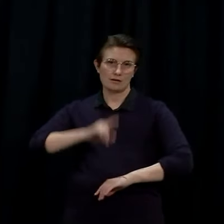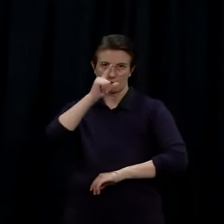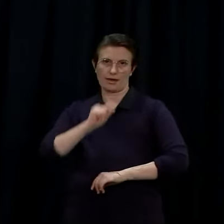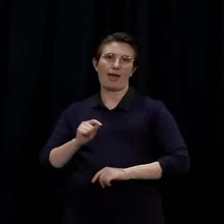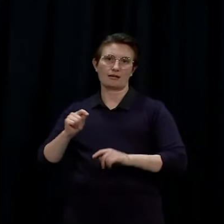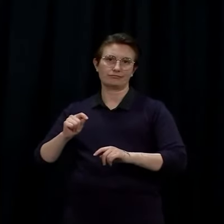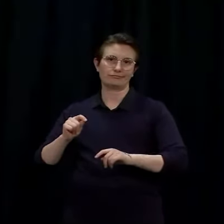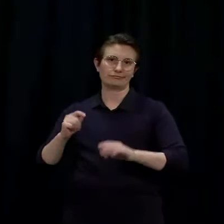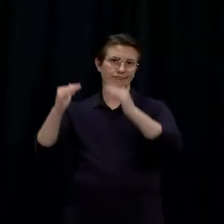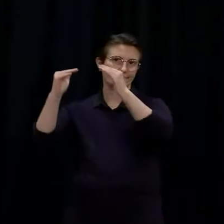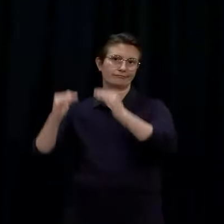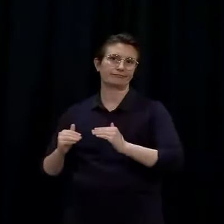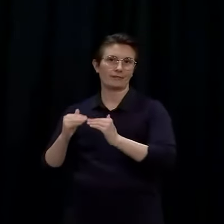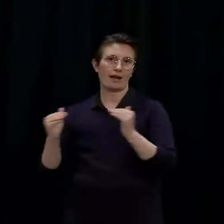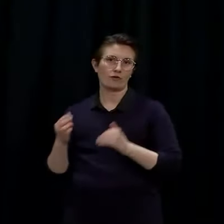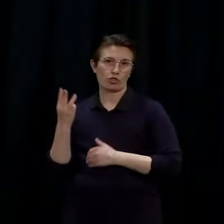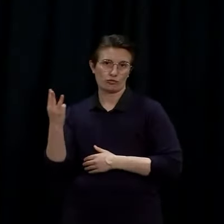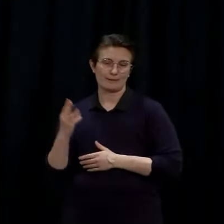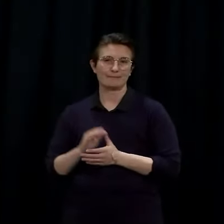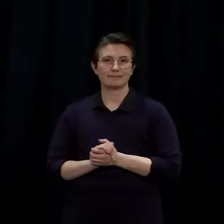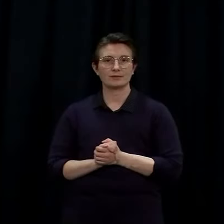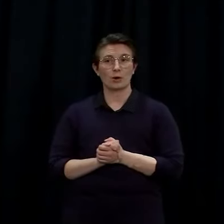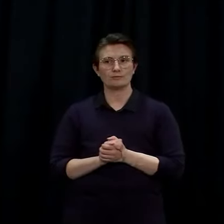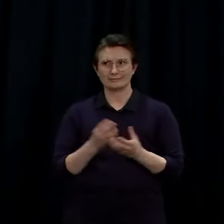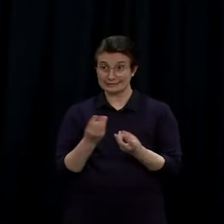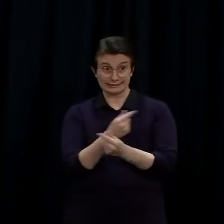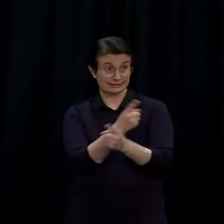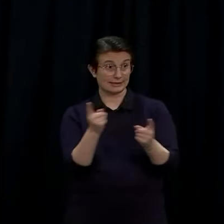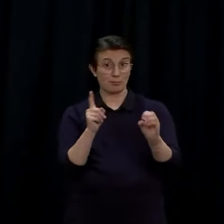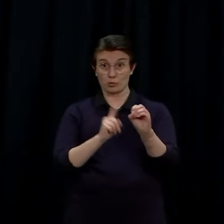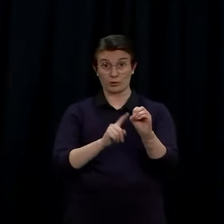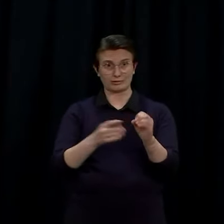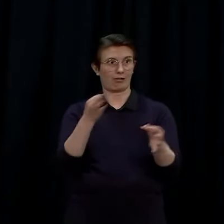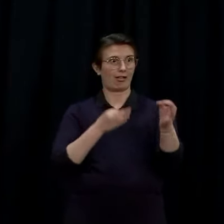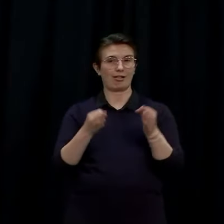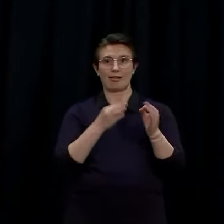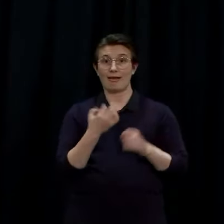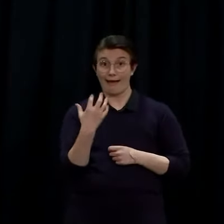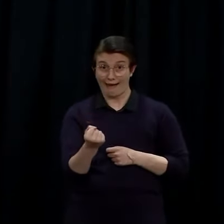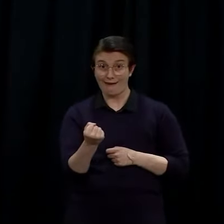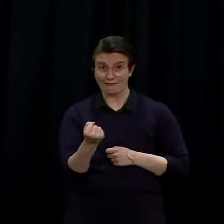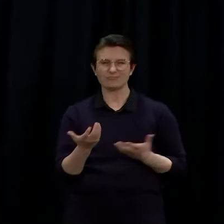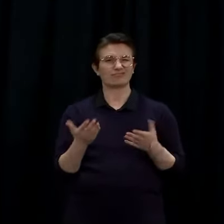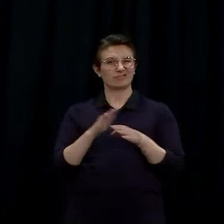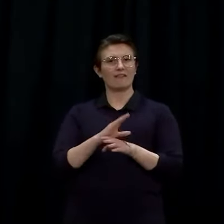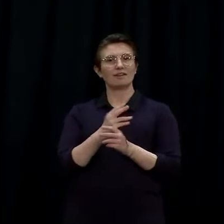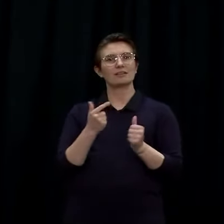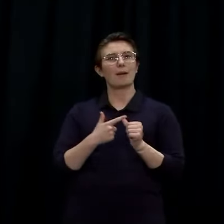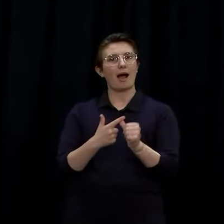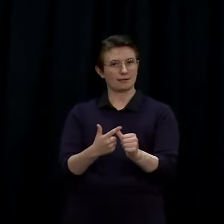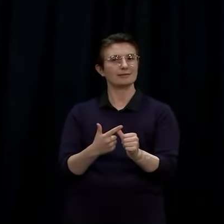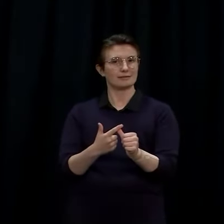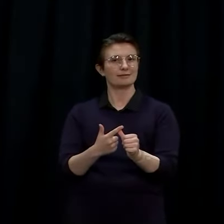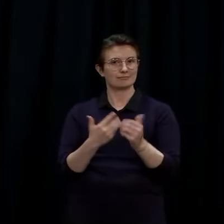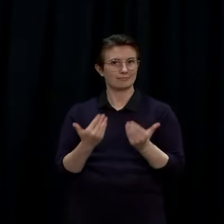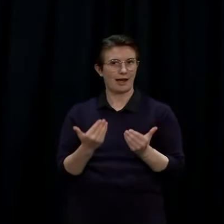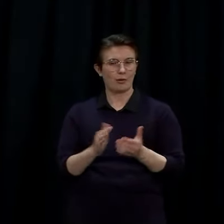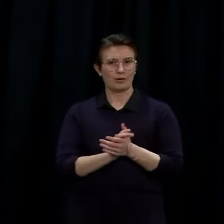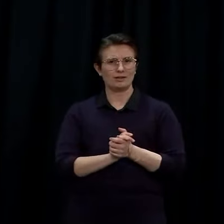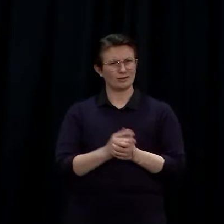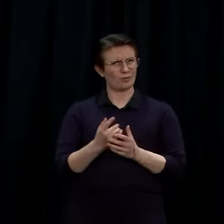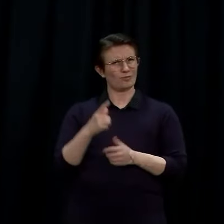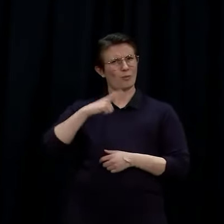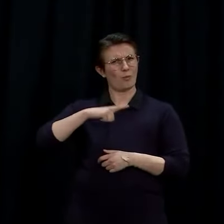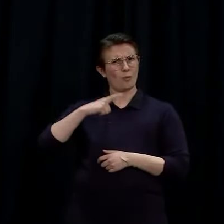now. Firstly, some of you will want to know why we have included Northland in a continuation of level 4 at this